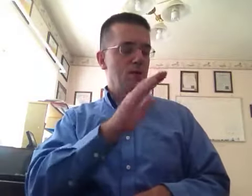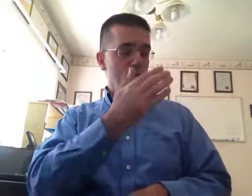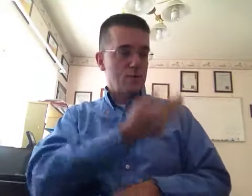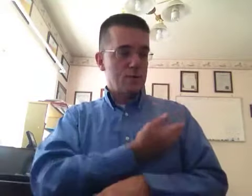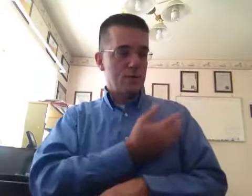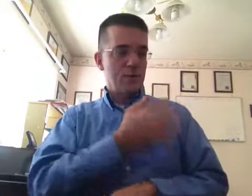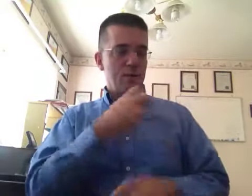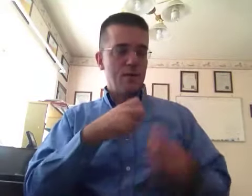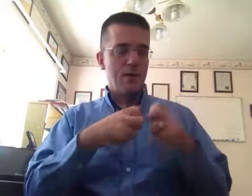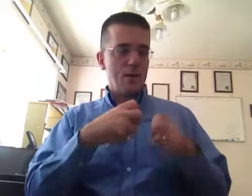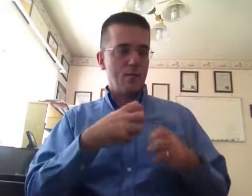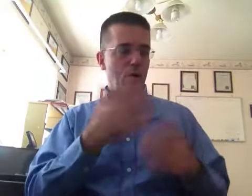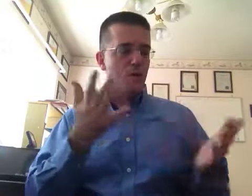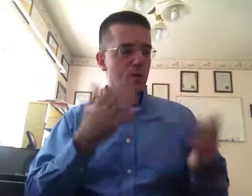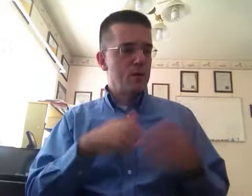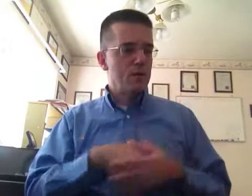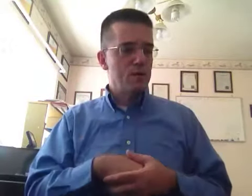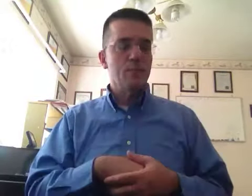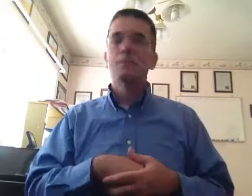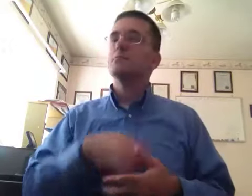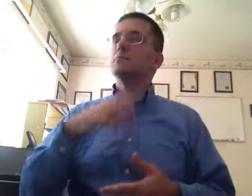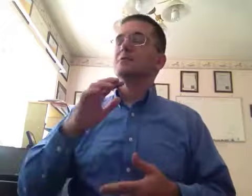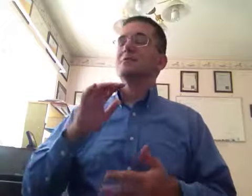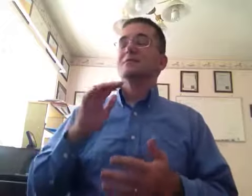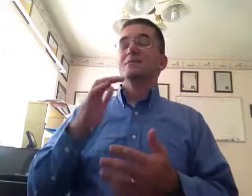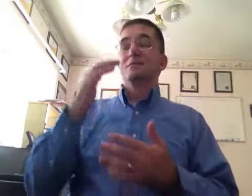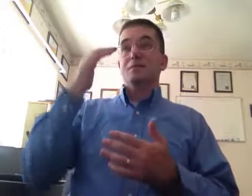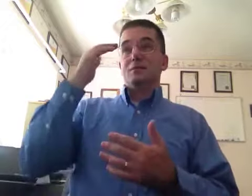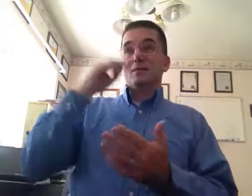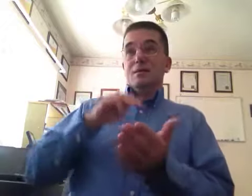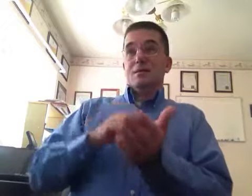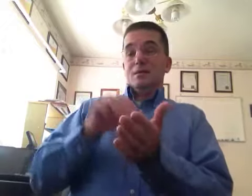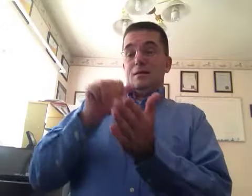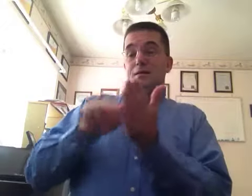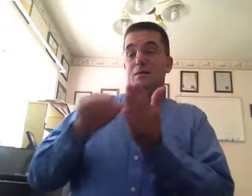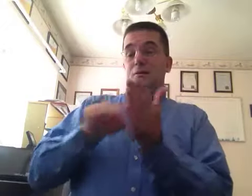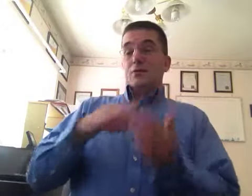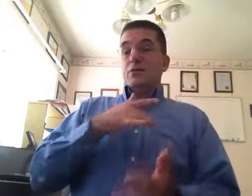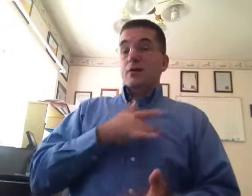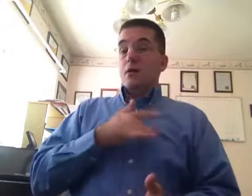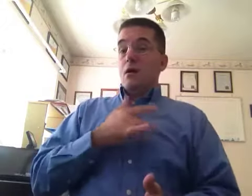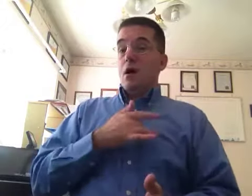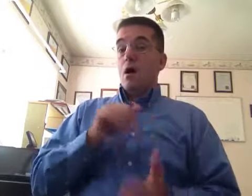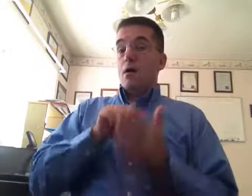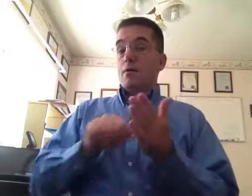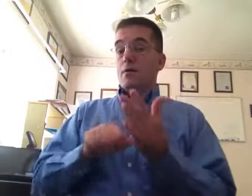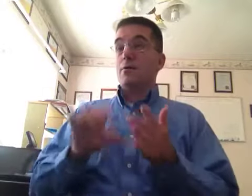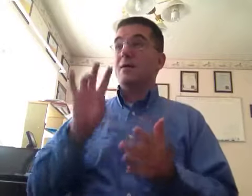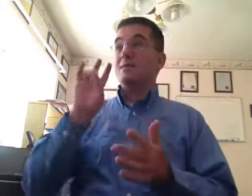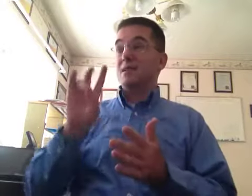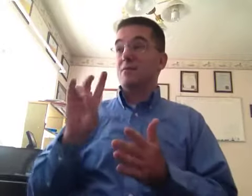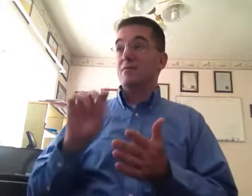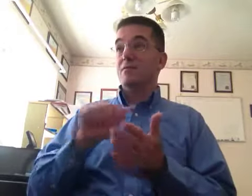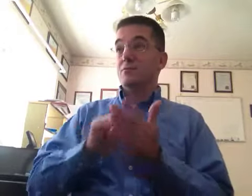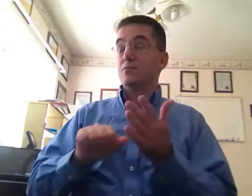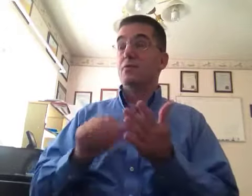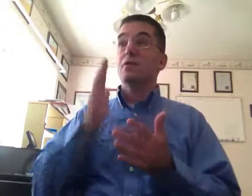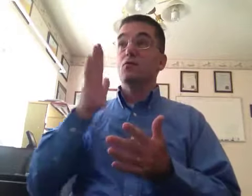severe heart condition. So he's been through 7 or 8 surgeries, and he's not even 2. He will have to have heart transplants eventually.